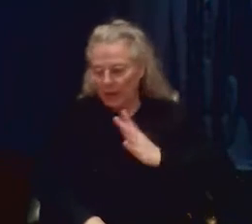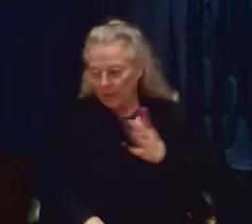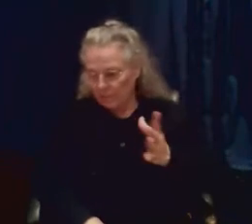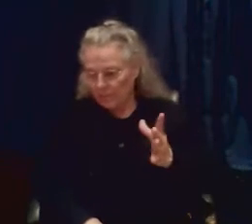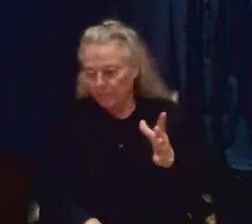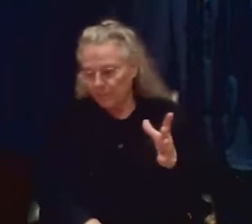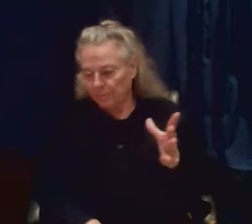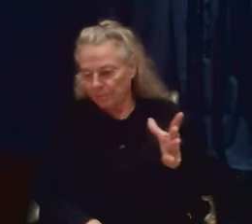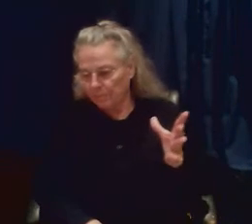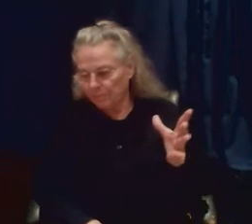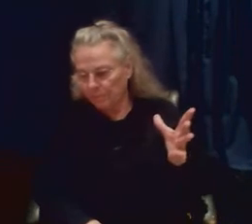Men.